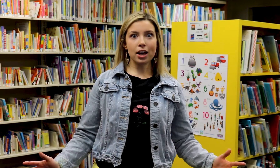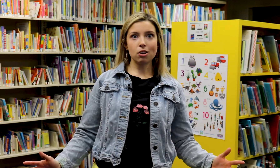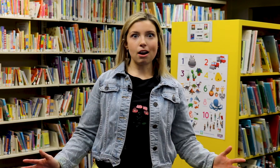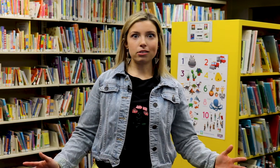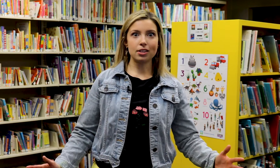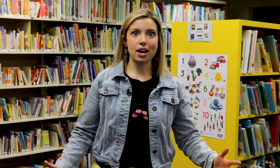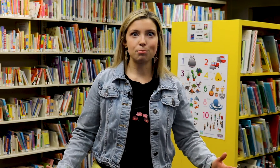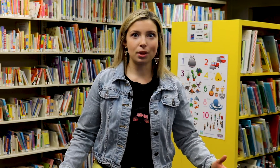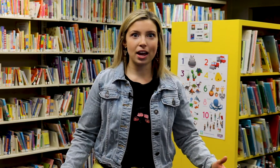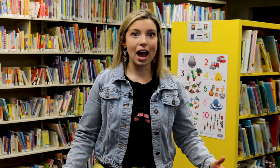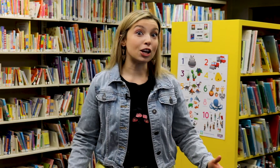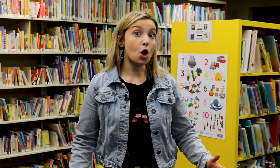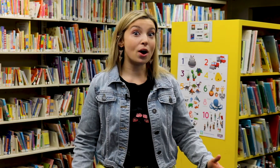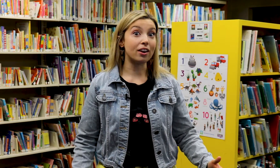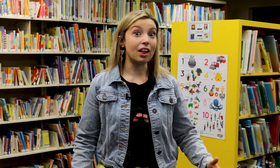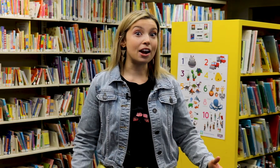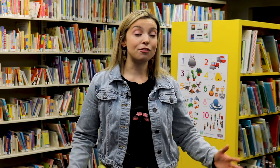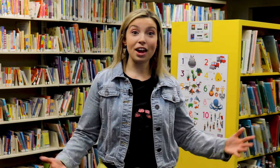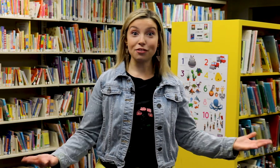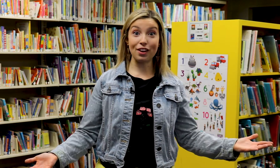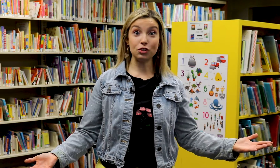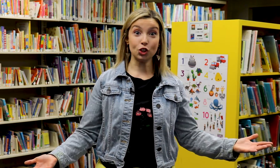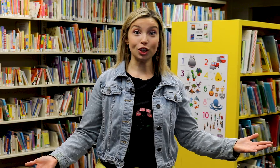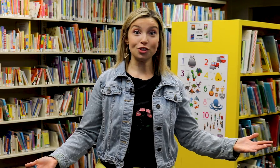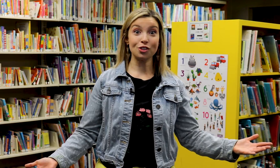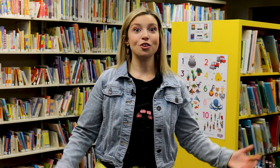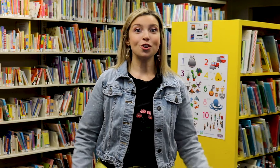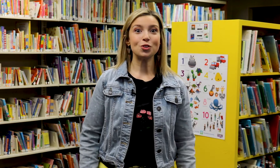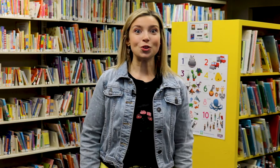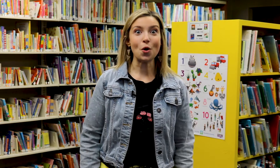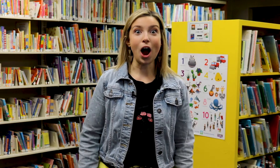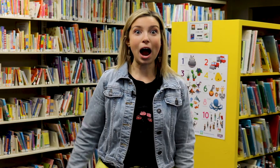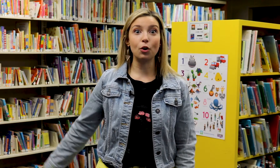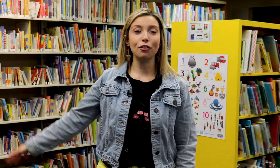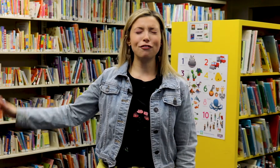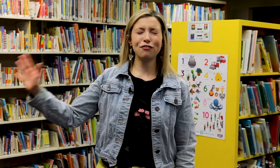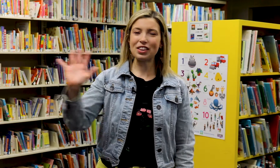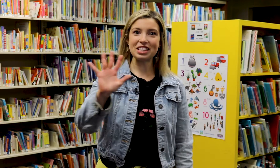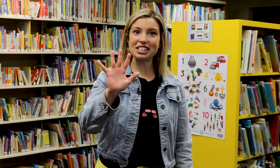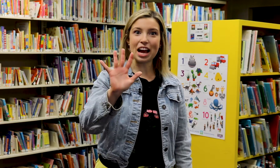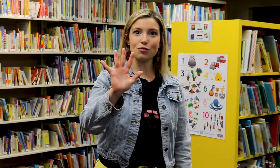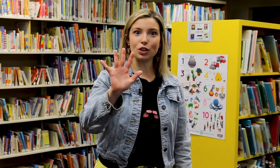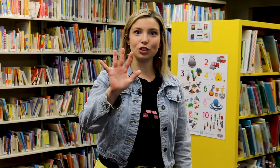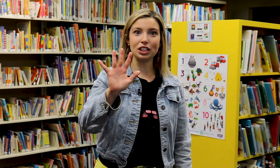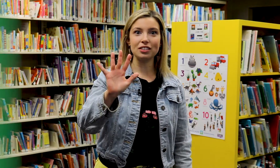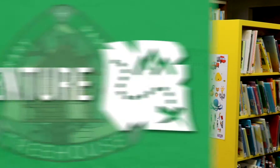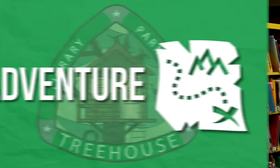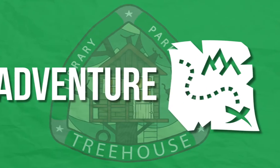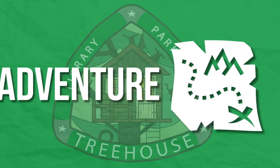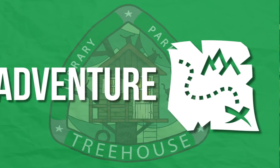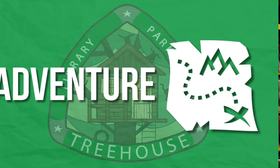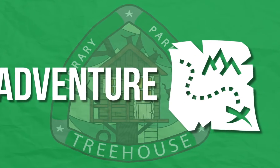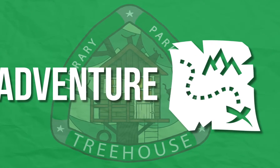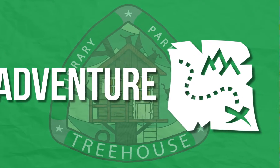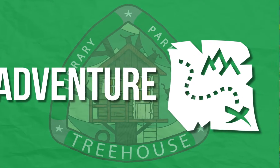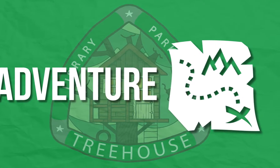go outside and play, I go on a lot of adventures. So our fifth sign we're learning today is